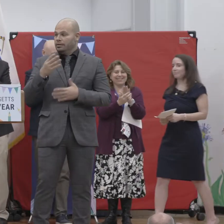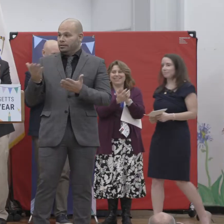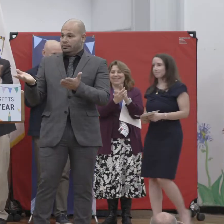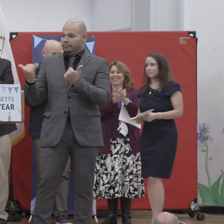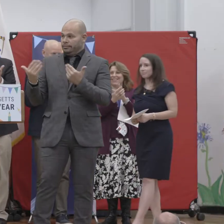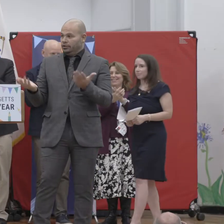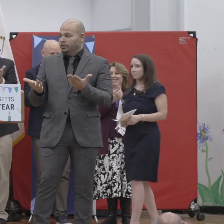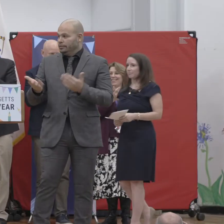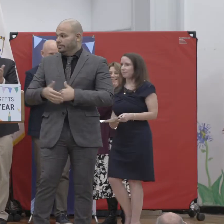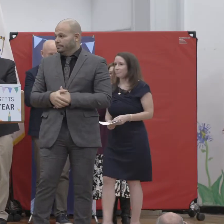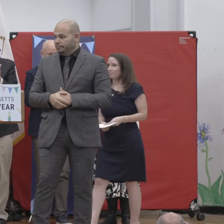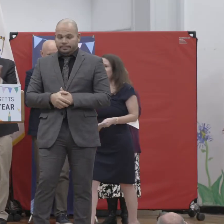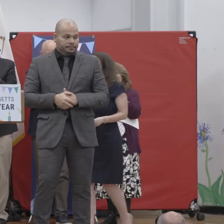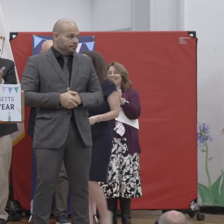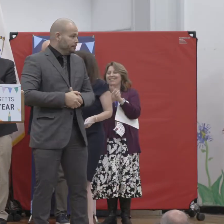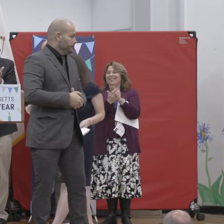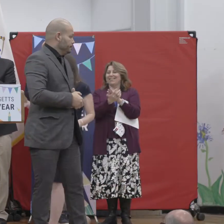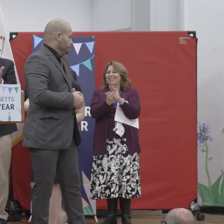come on up.